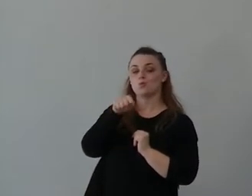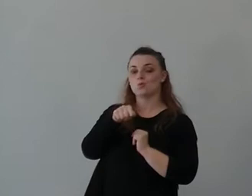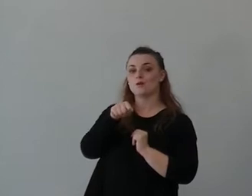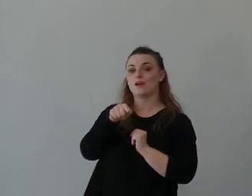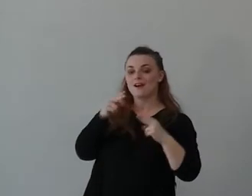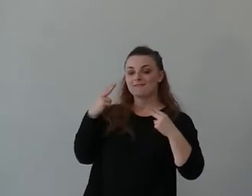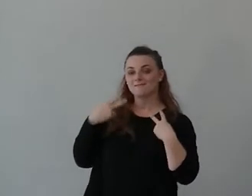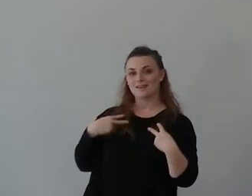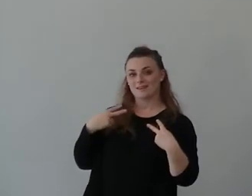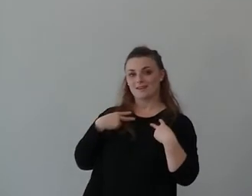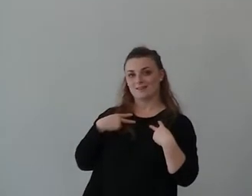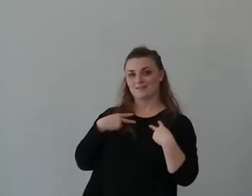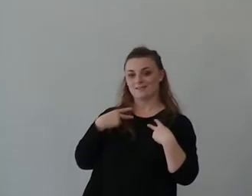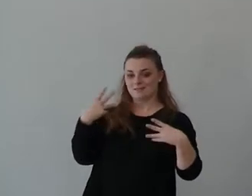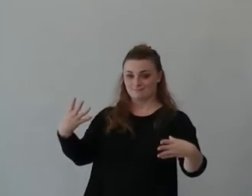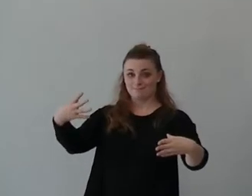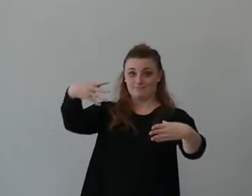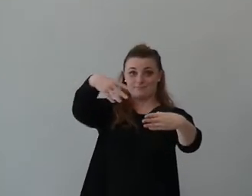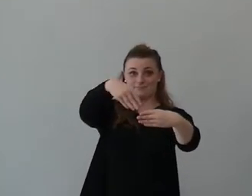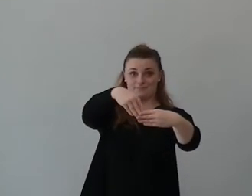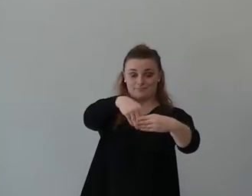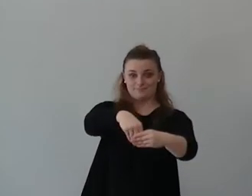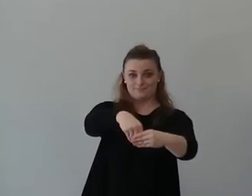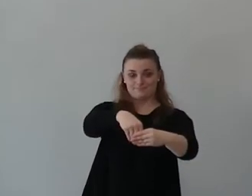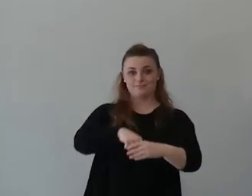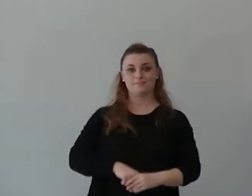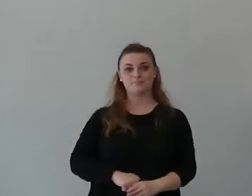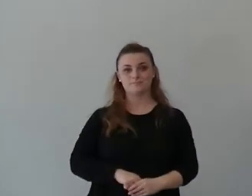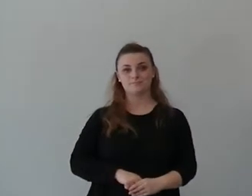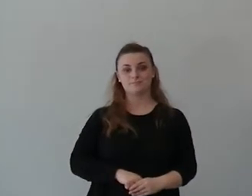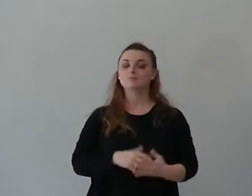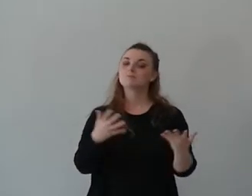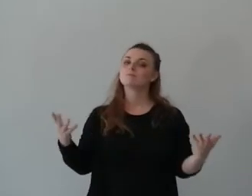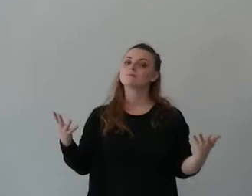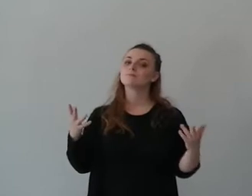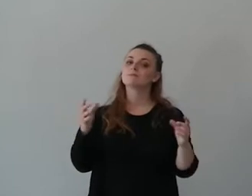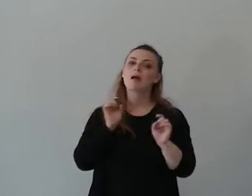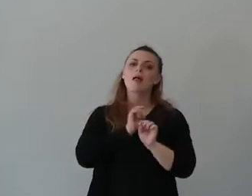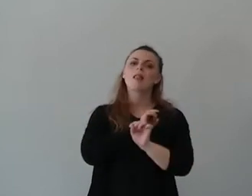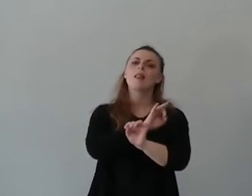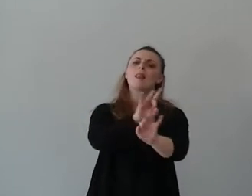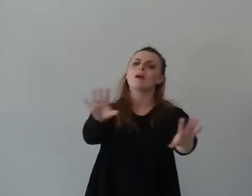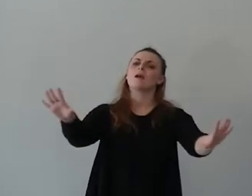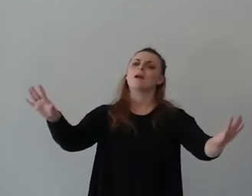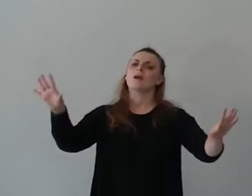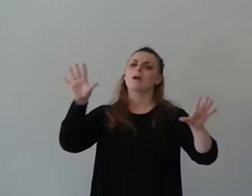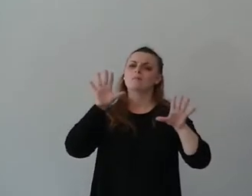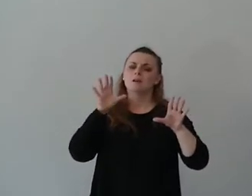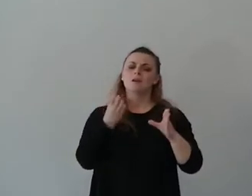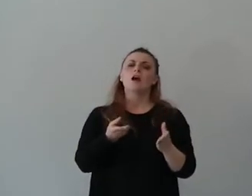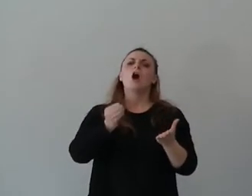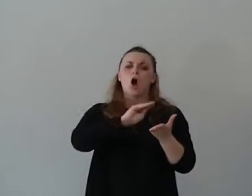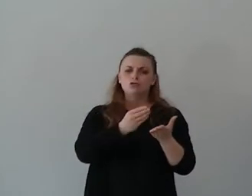sono. Feel free to add to it. Quindi sentitevi libero di aggiungere. And know that your Timotheys can easily become